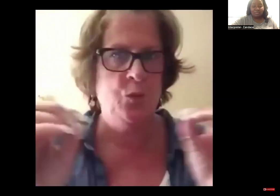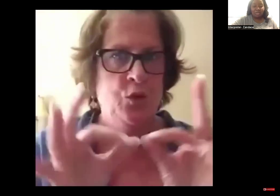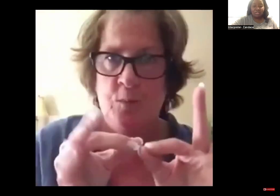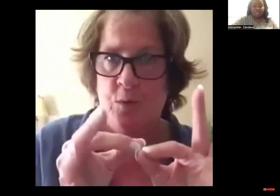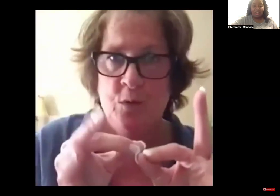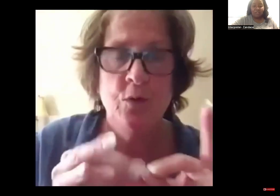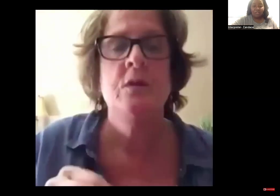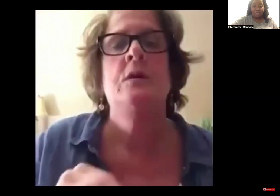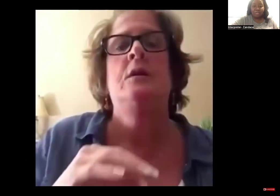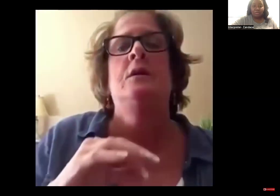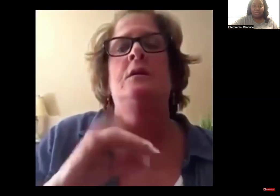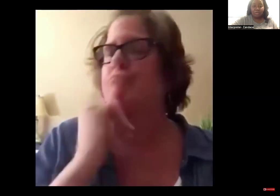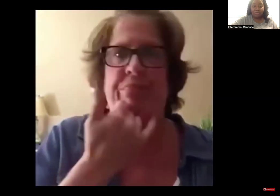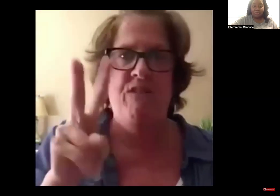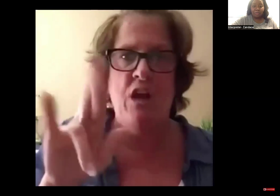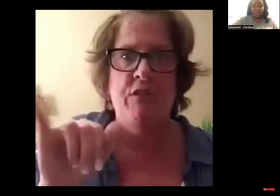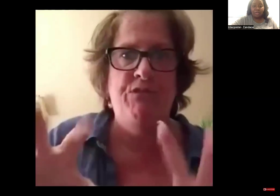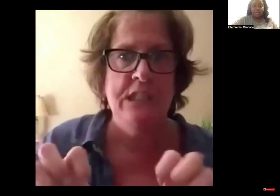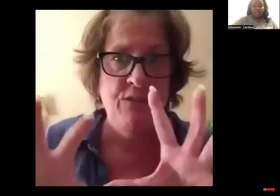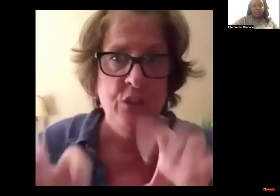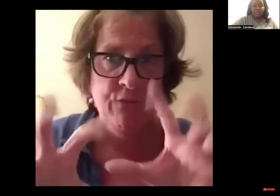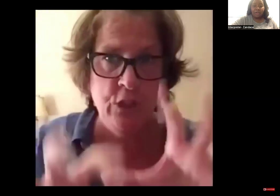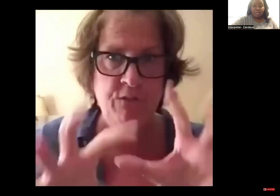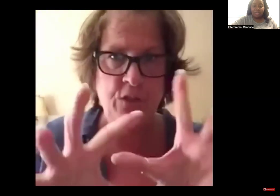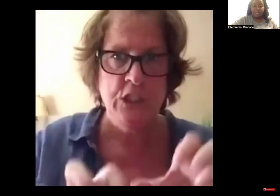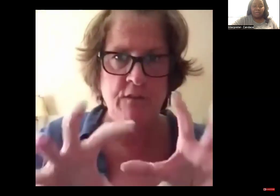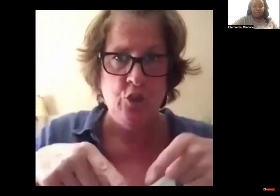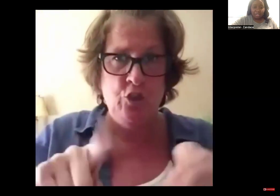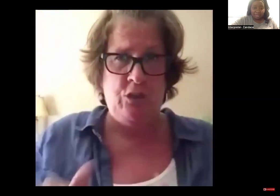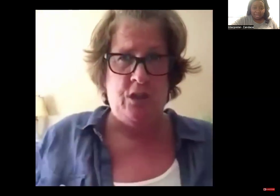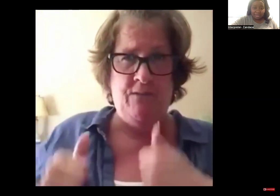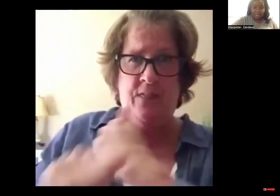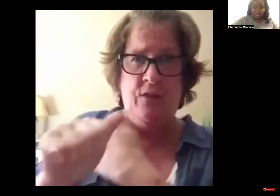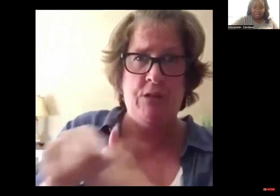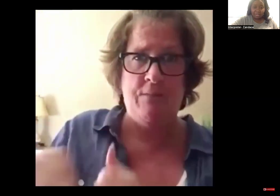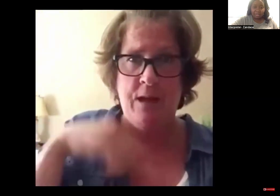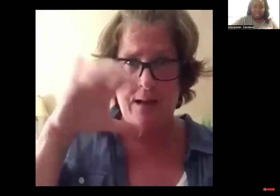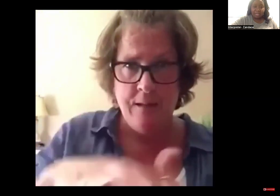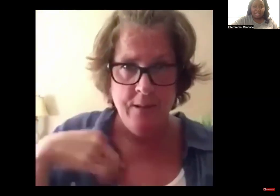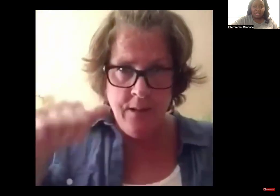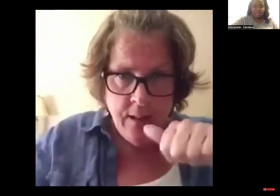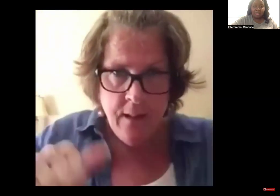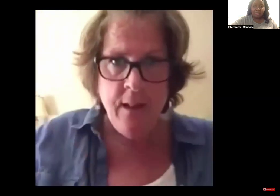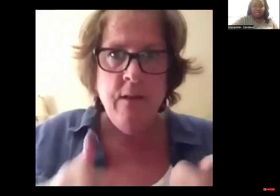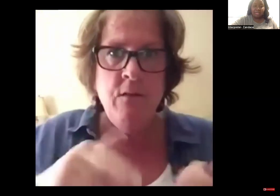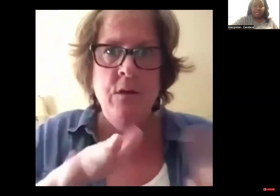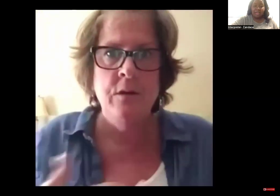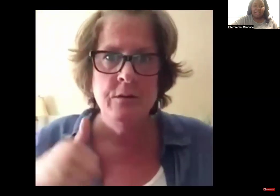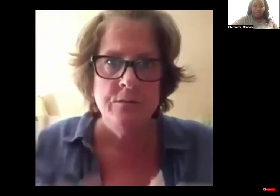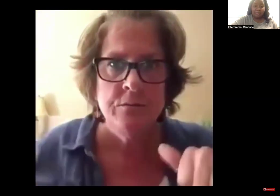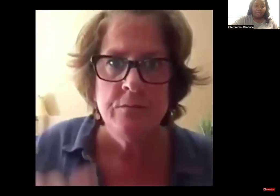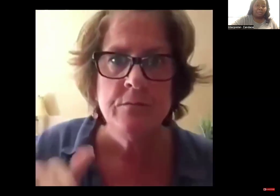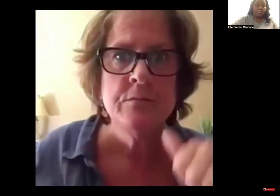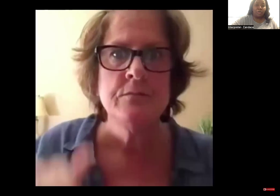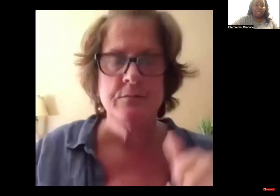really just awful for me too, with no interpreter. The VR machine kept on freezing during this dangerous